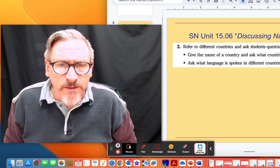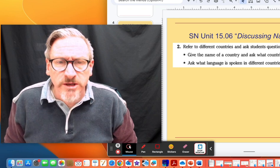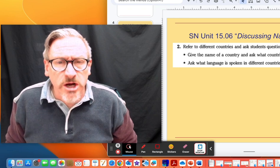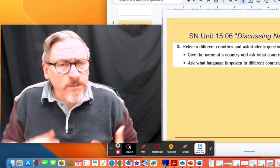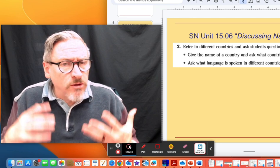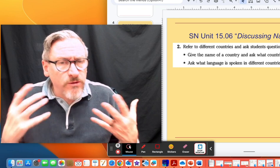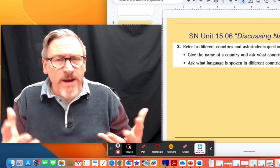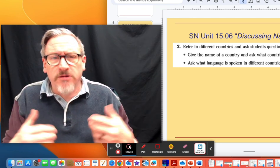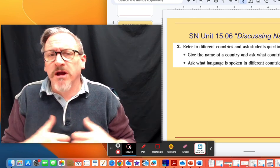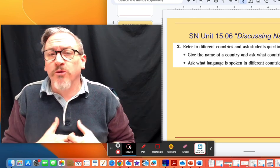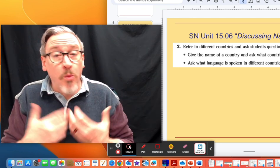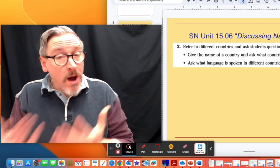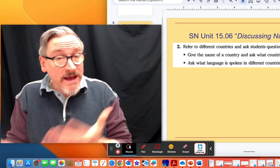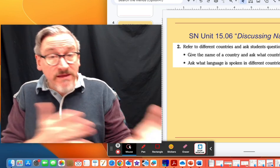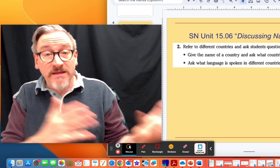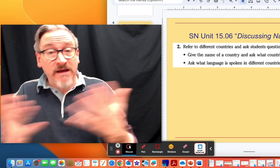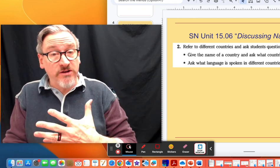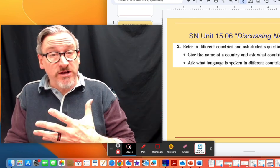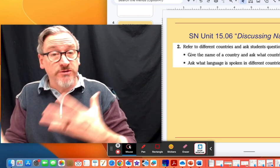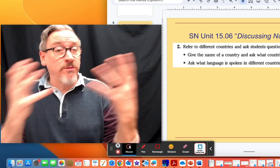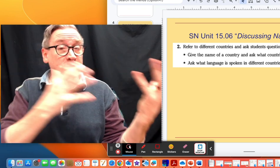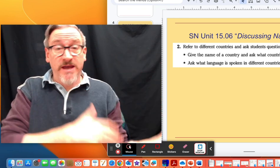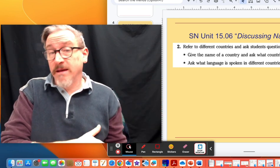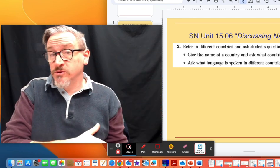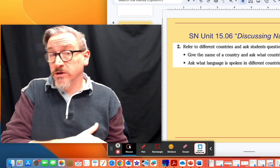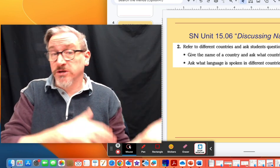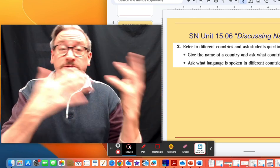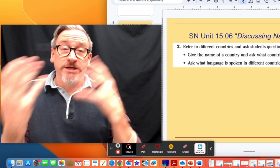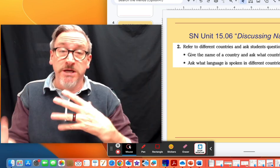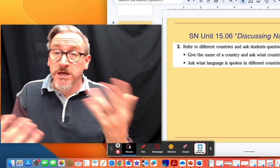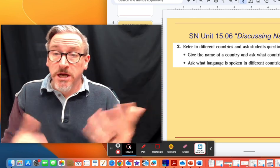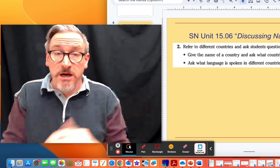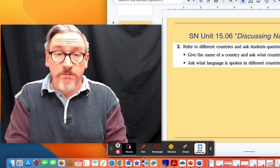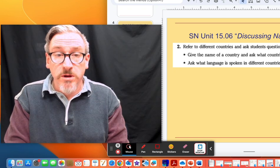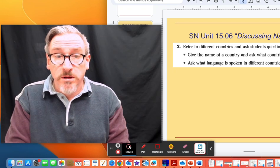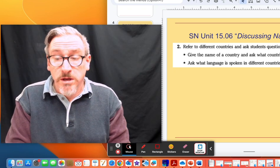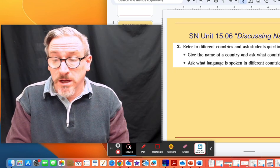your family, talk about their background, why they left a country, why they came to a country.